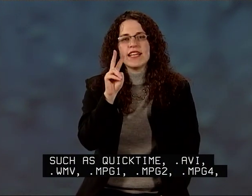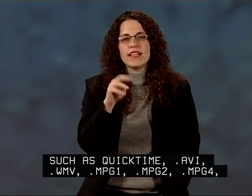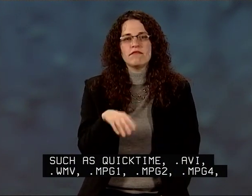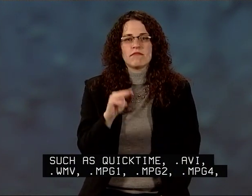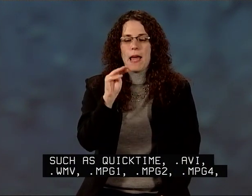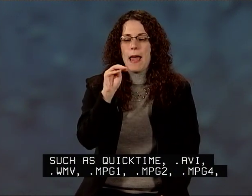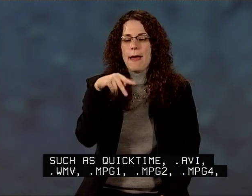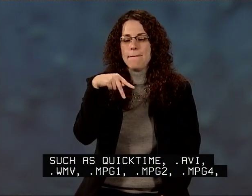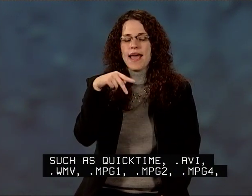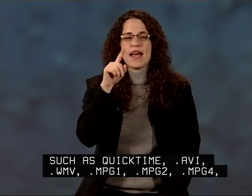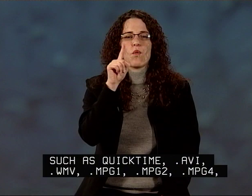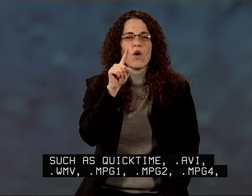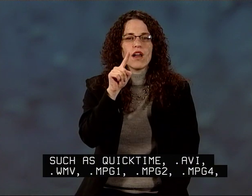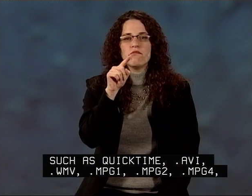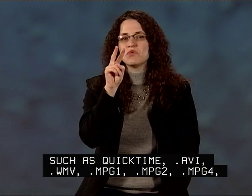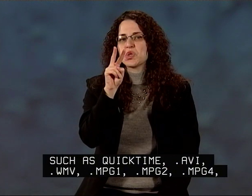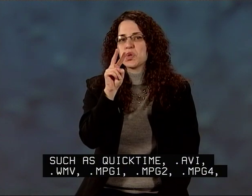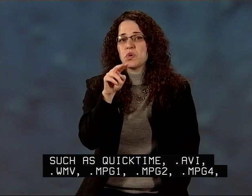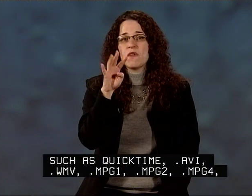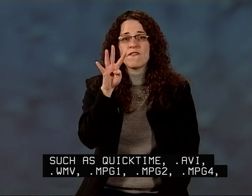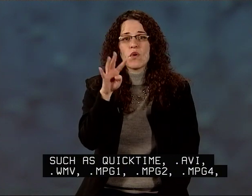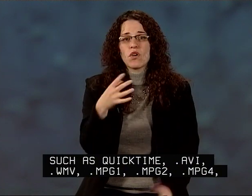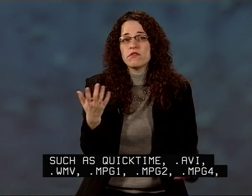WMV, MPEG 1, 2, 4,